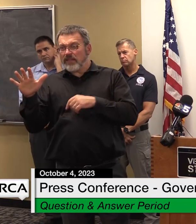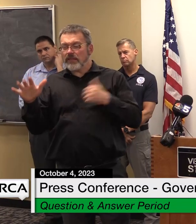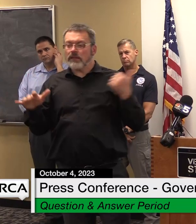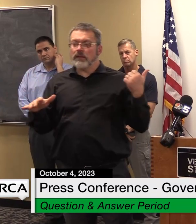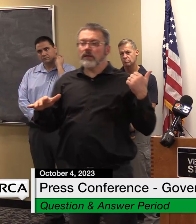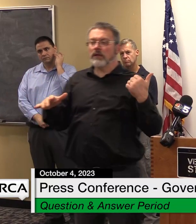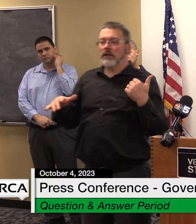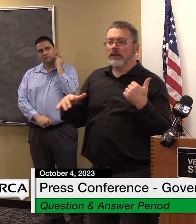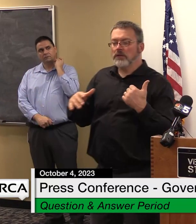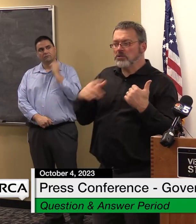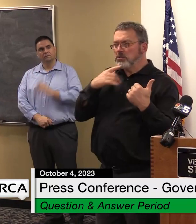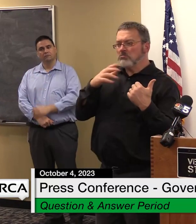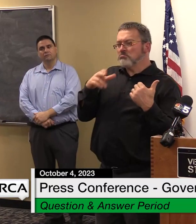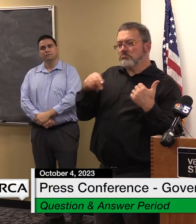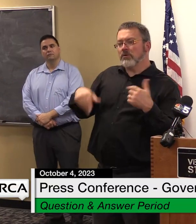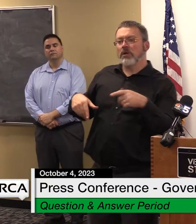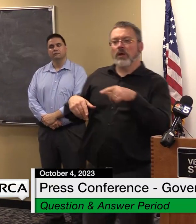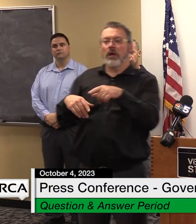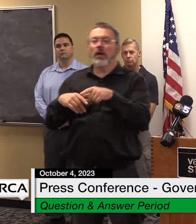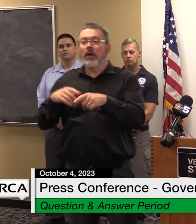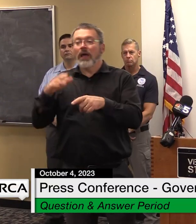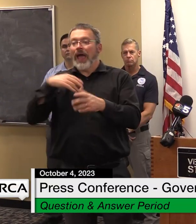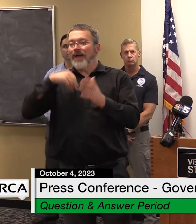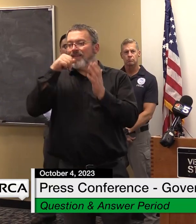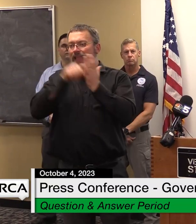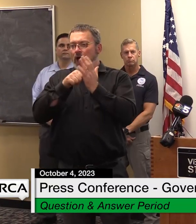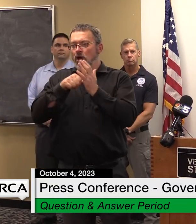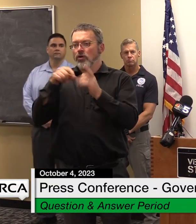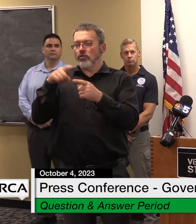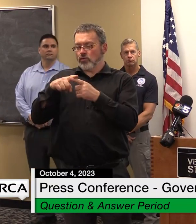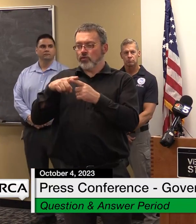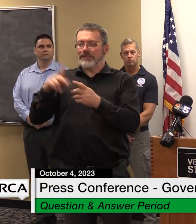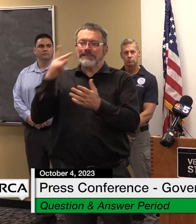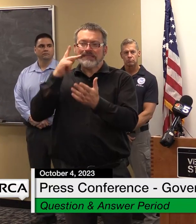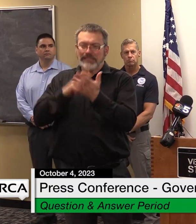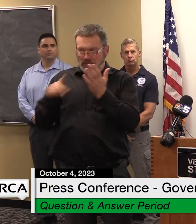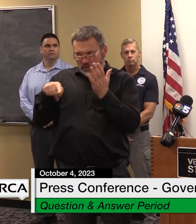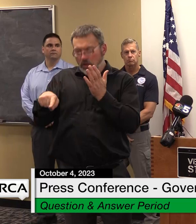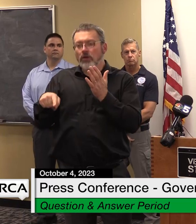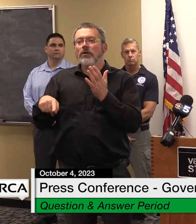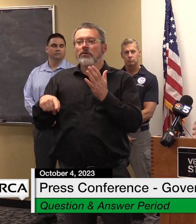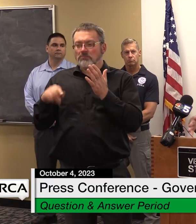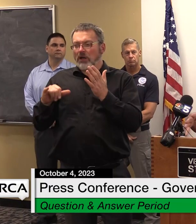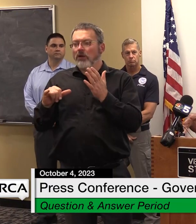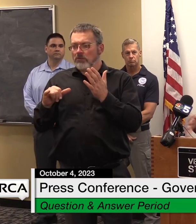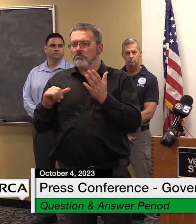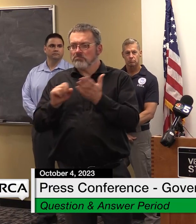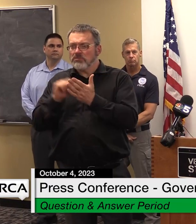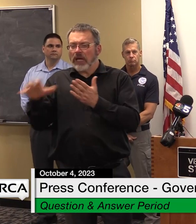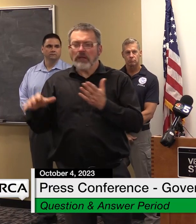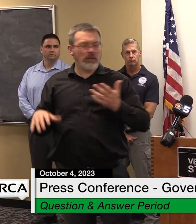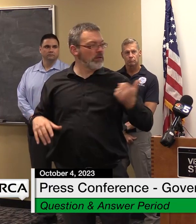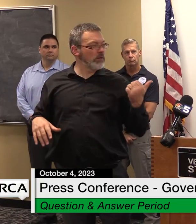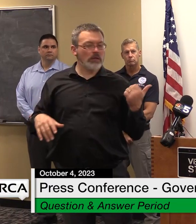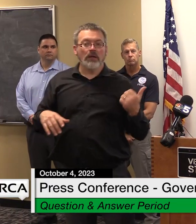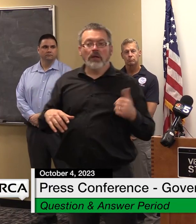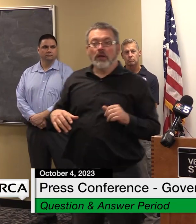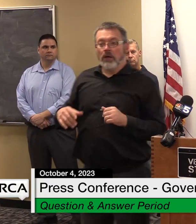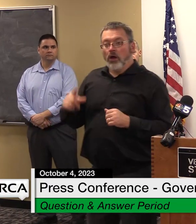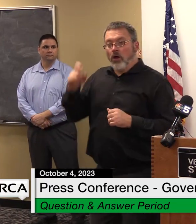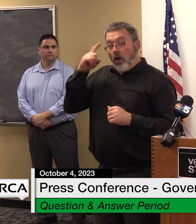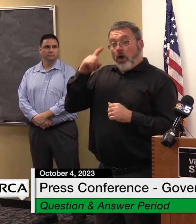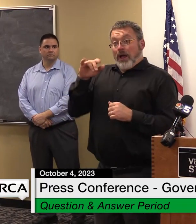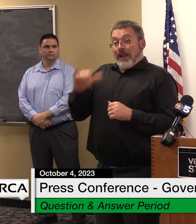Administration Secretary Kristen Clouser, head of the BCC. Right. Yeah, I'm sure they as the